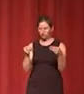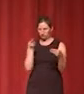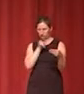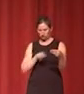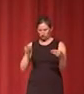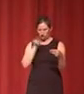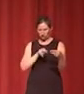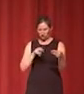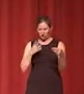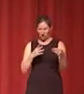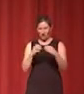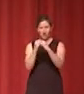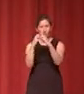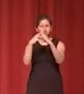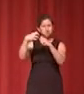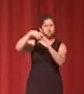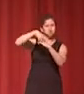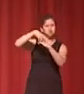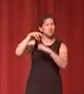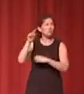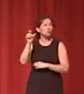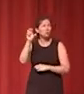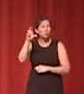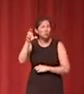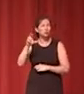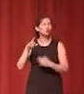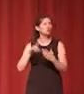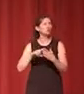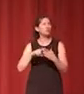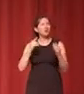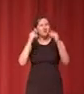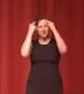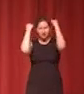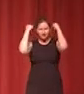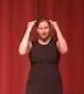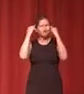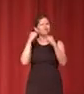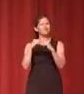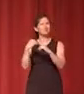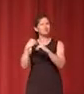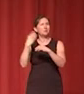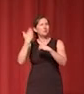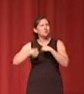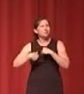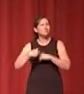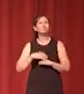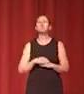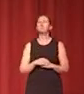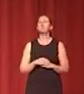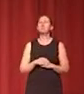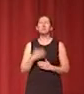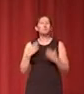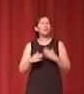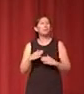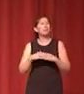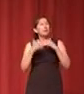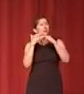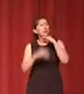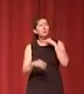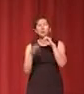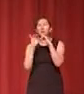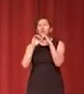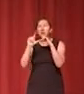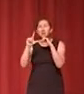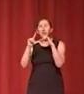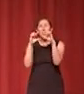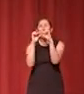if there's small blood vessel changes throughout the brain, but it doesn't show you if you have Alzheimer's disease. It